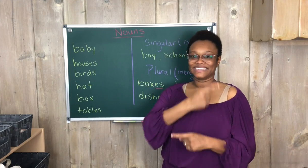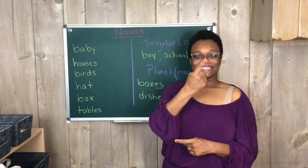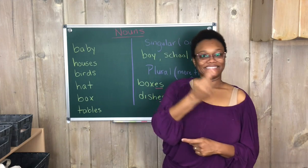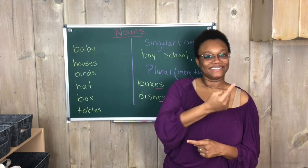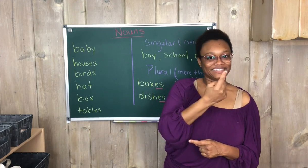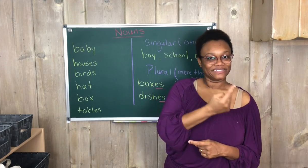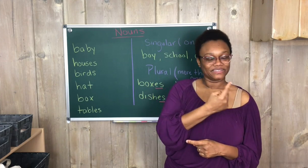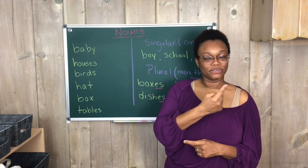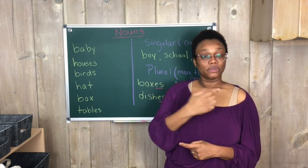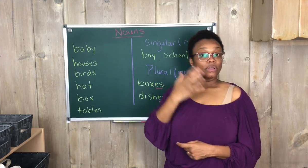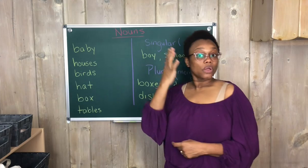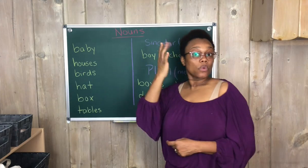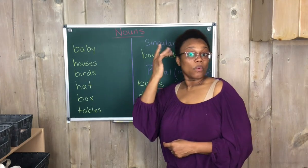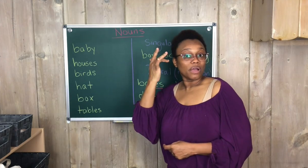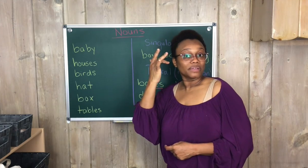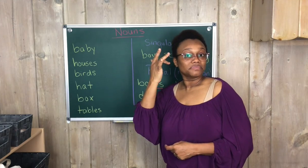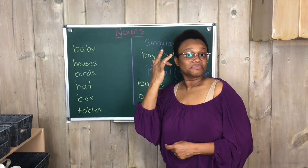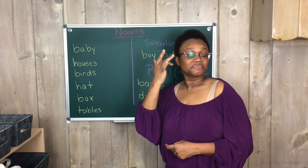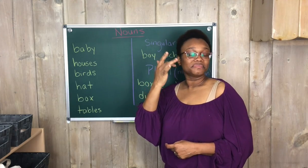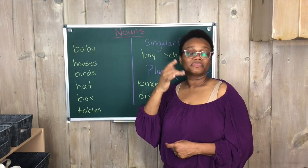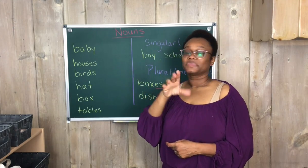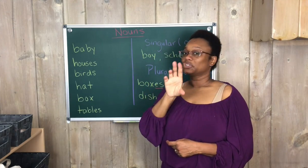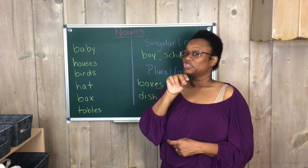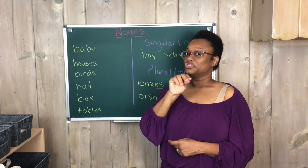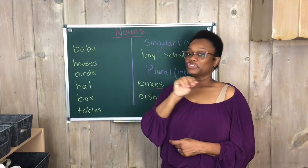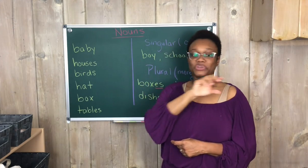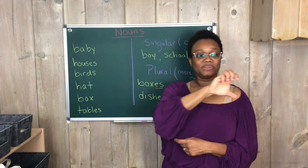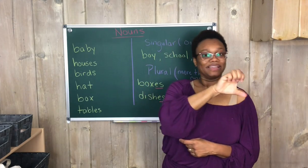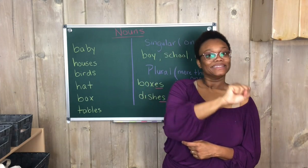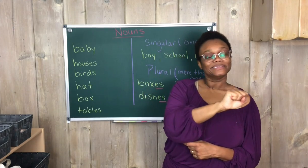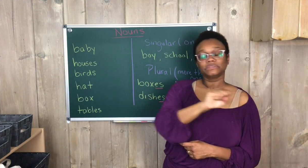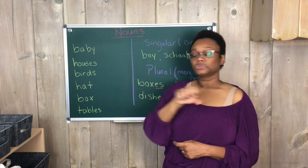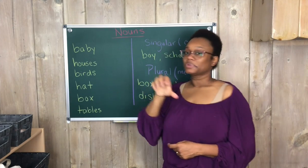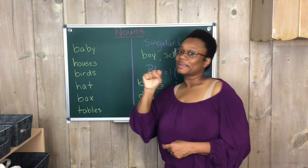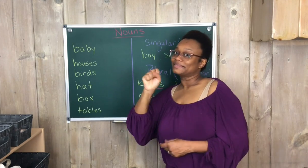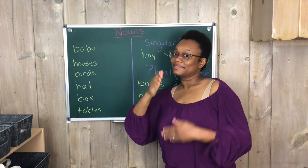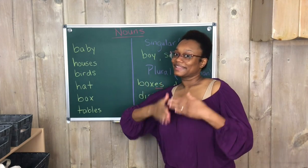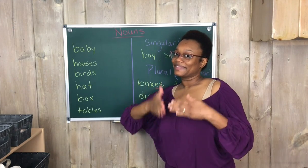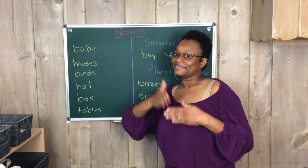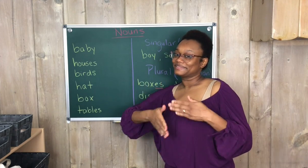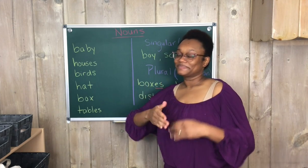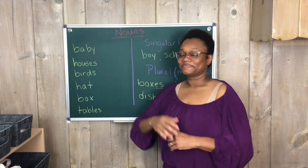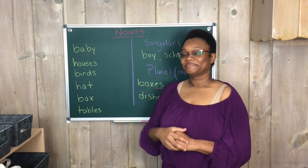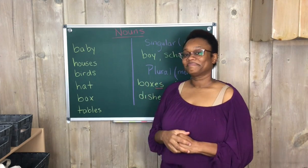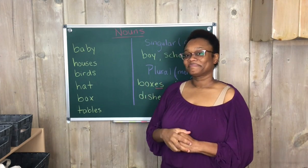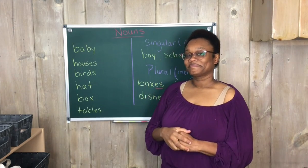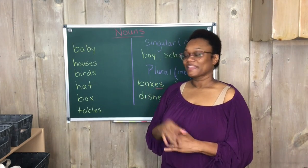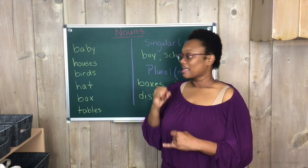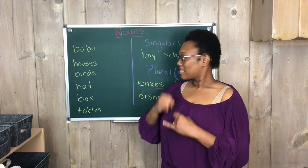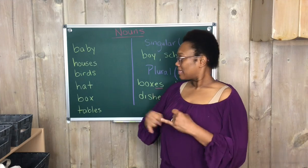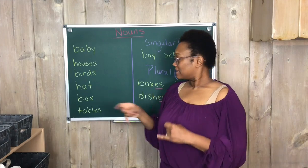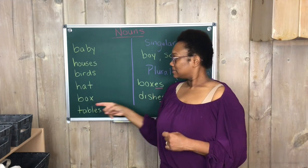You're right, it's singular. Why? Because there's no ES or S at the end of that word.